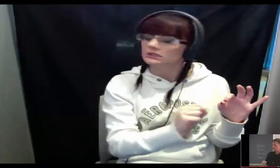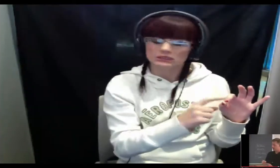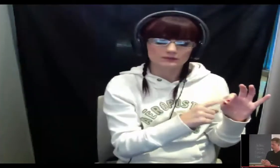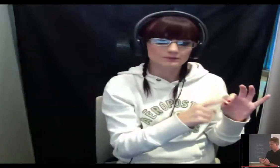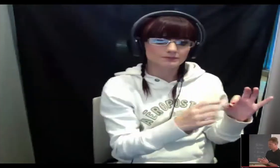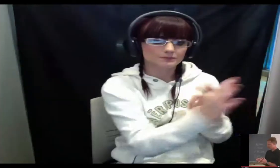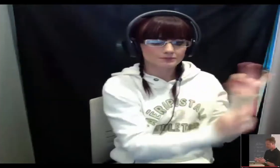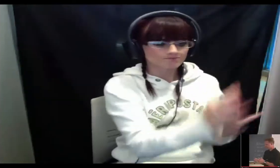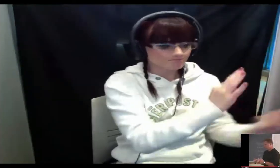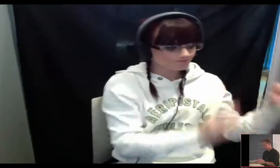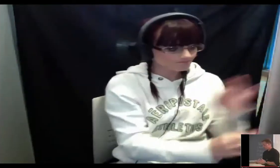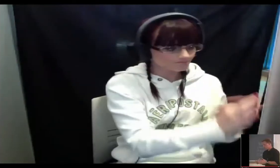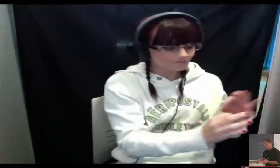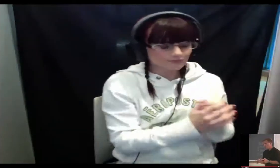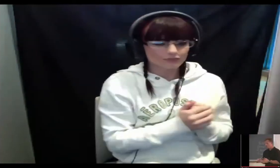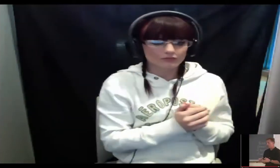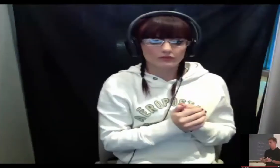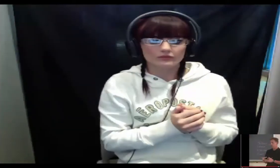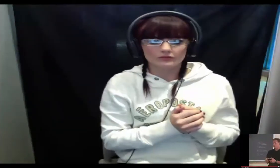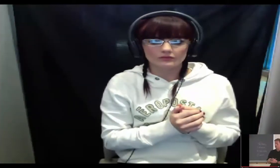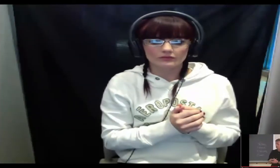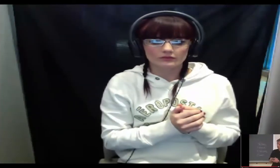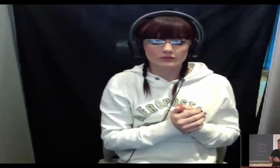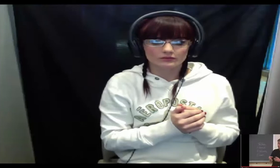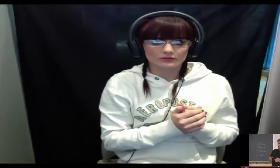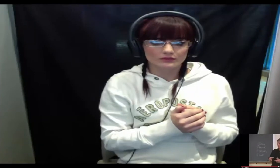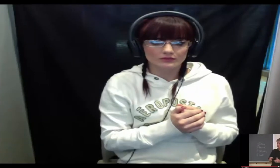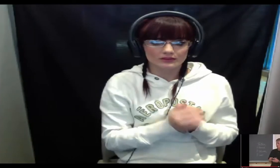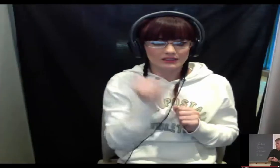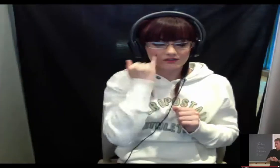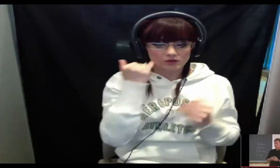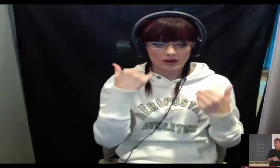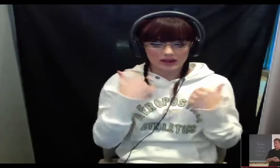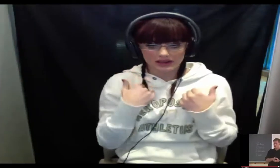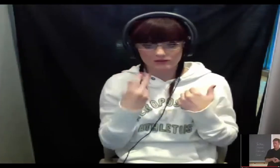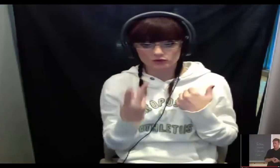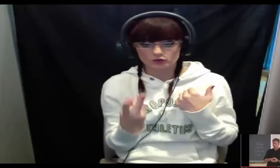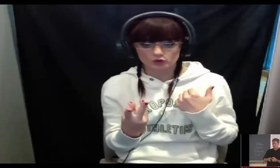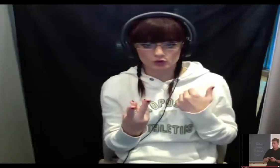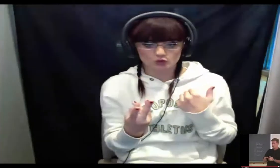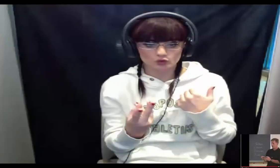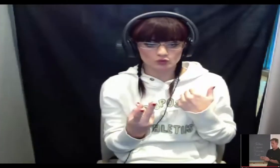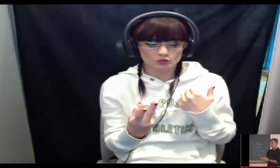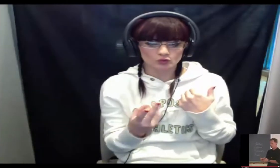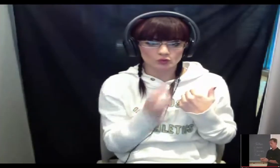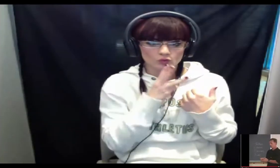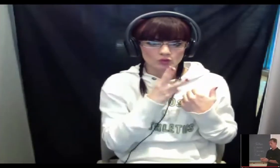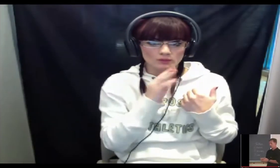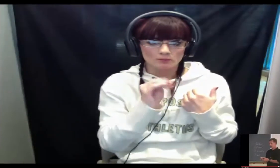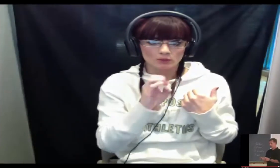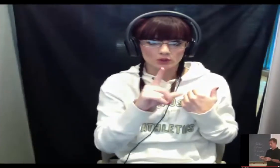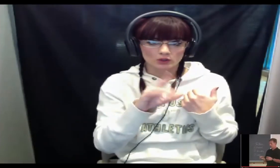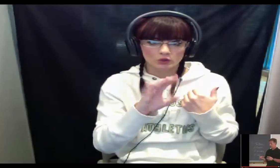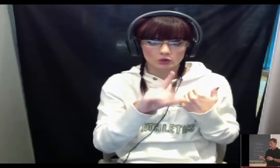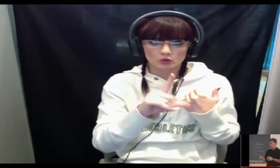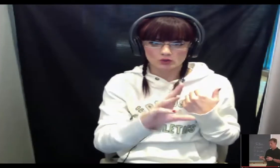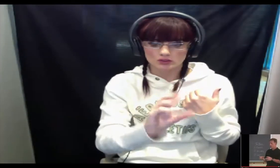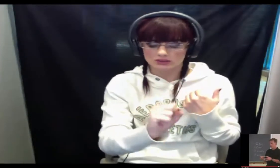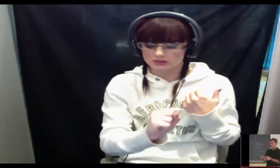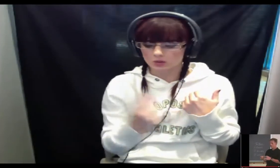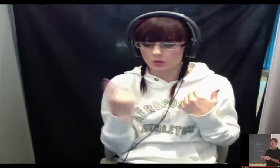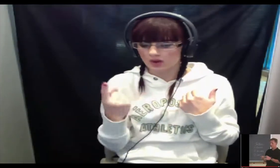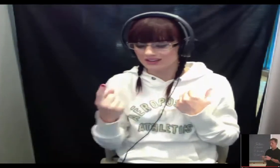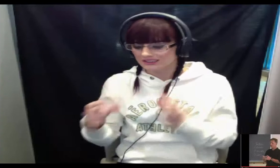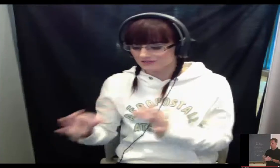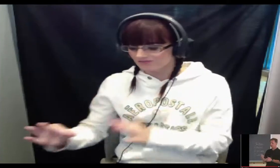If you take two sets of water molecules, one moving very slow, one moving very quickly, the